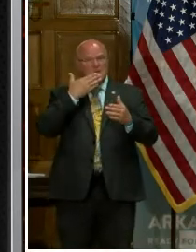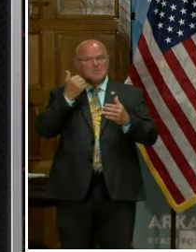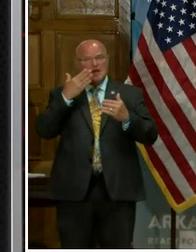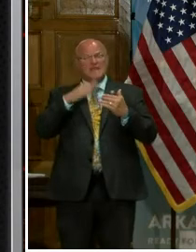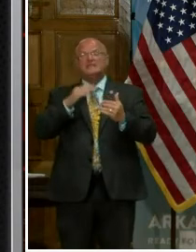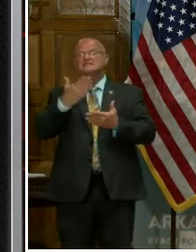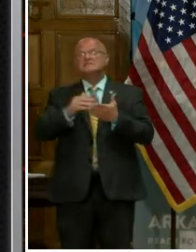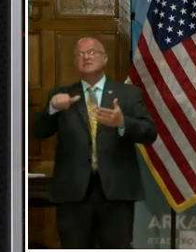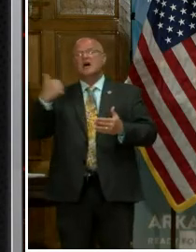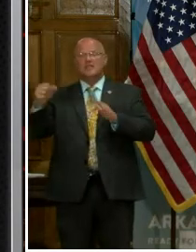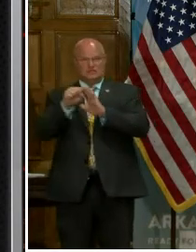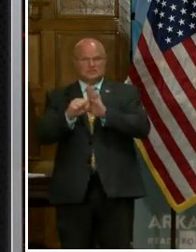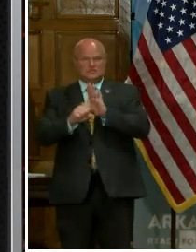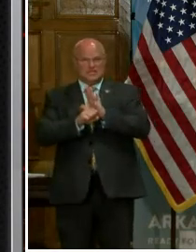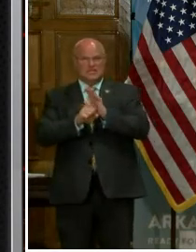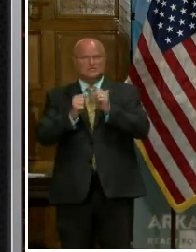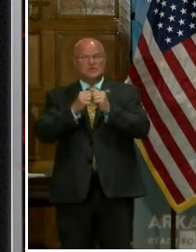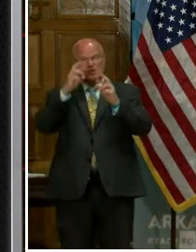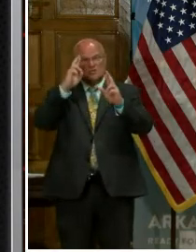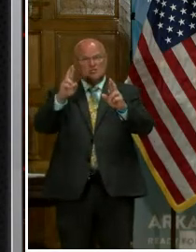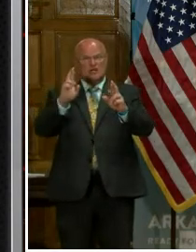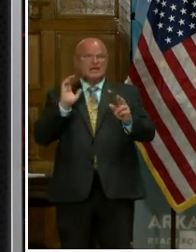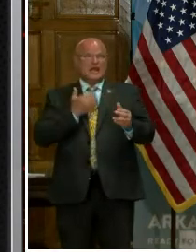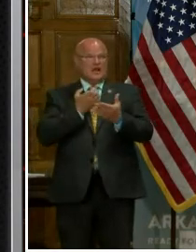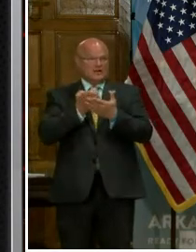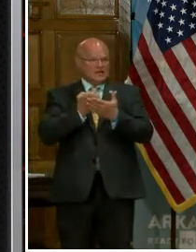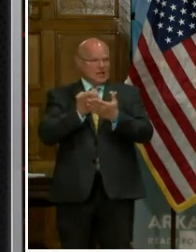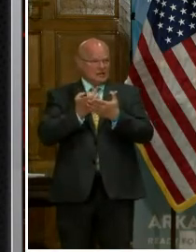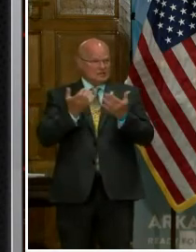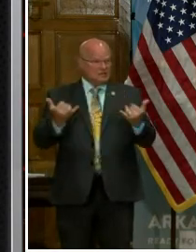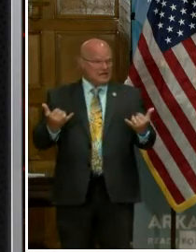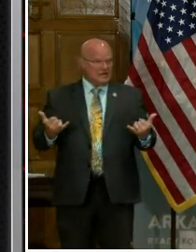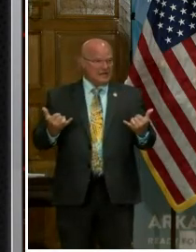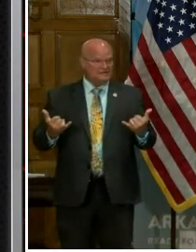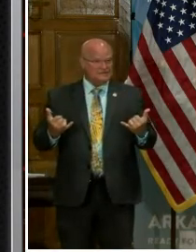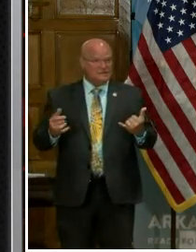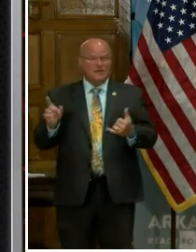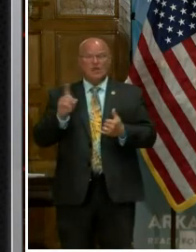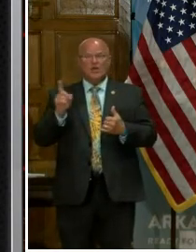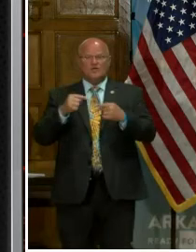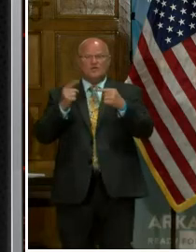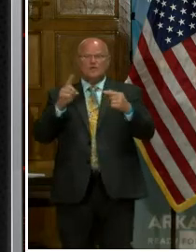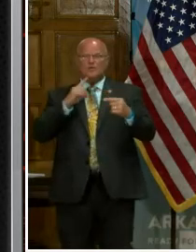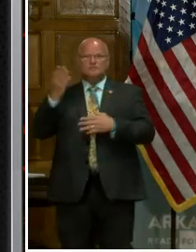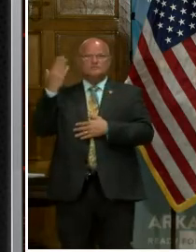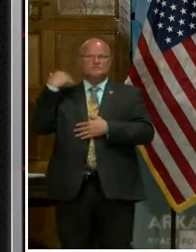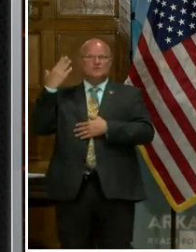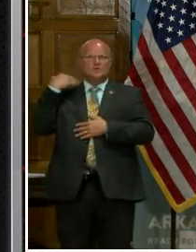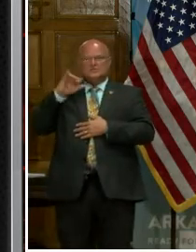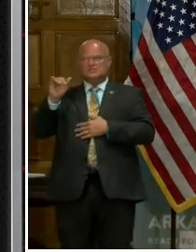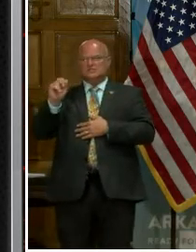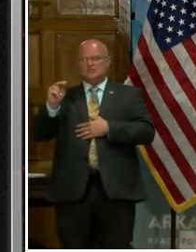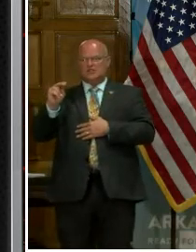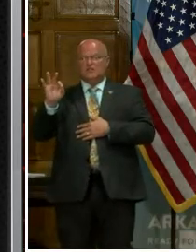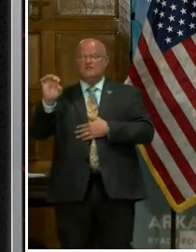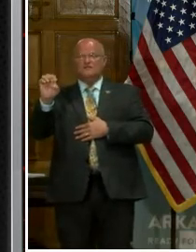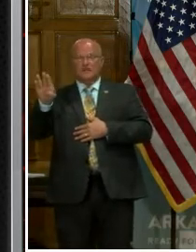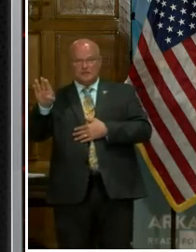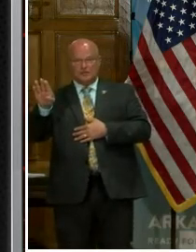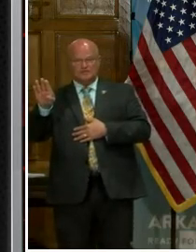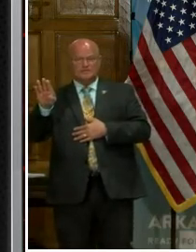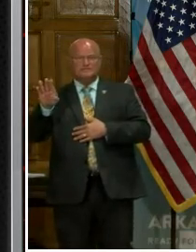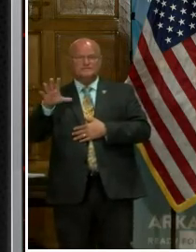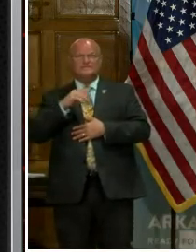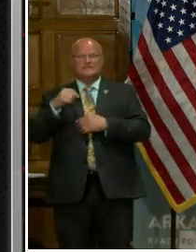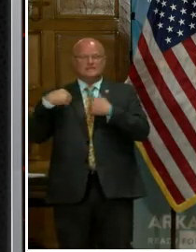better than some of our neighboring states with respect to where our economy's at, versus where it was, say, in January and February, and